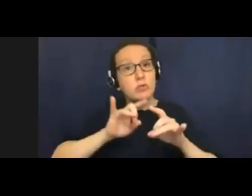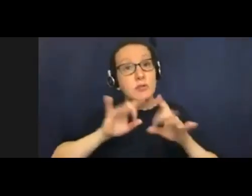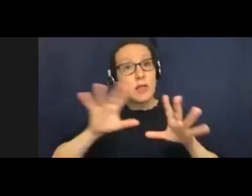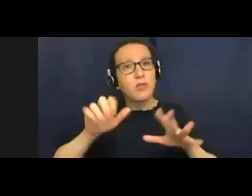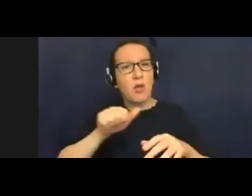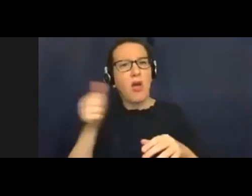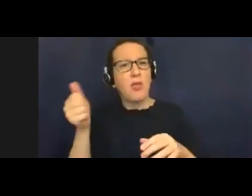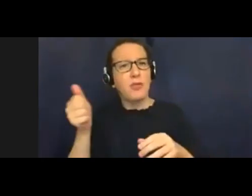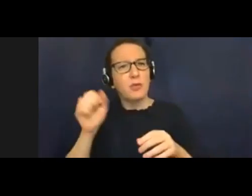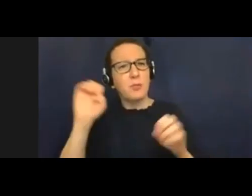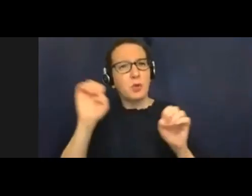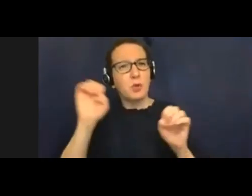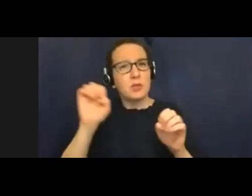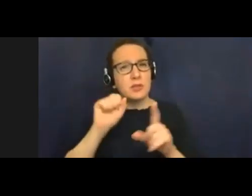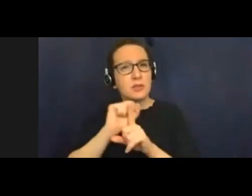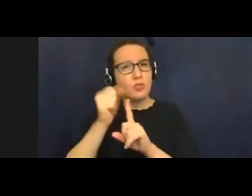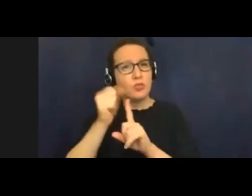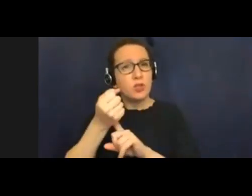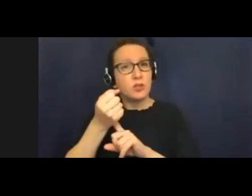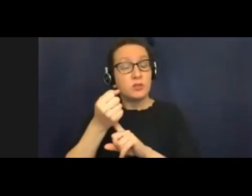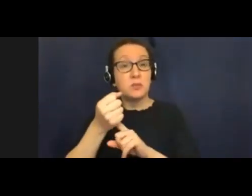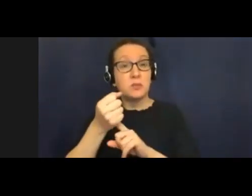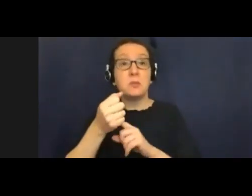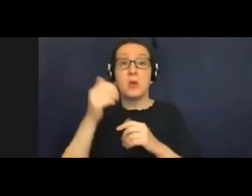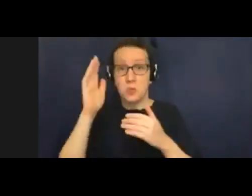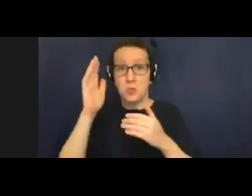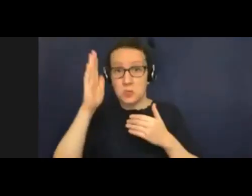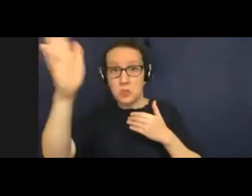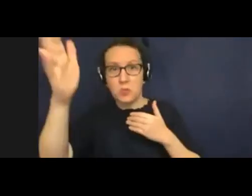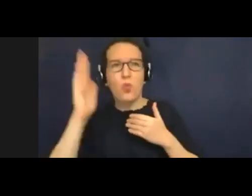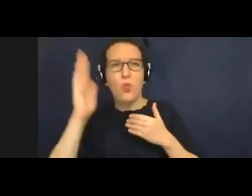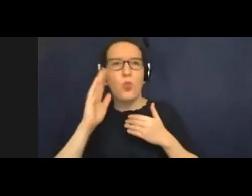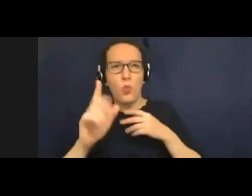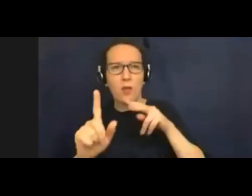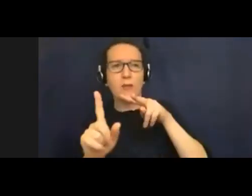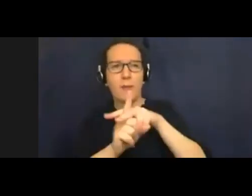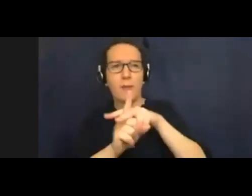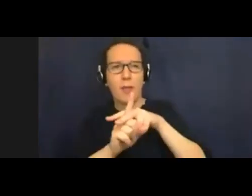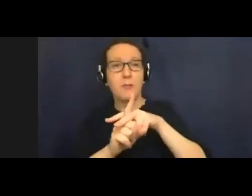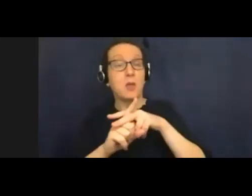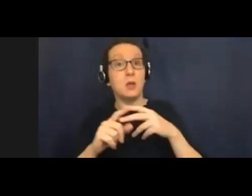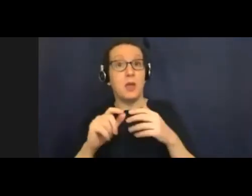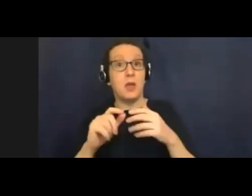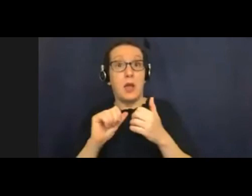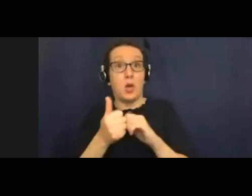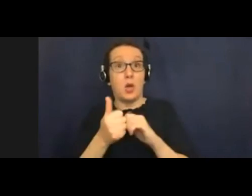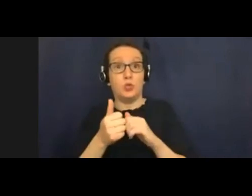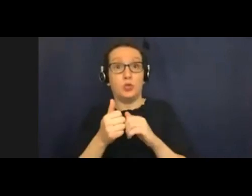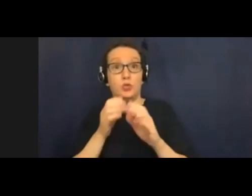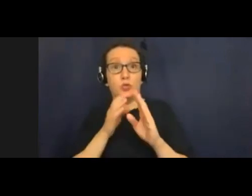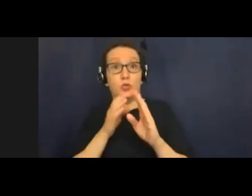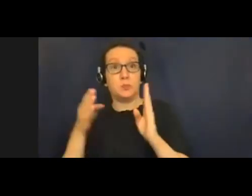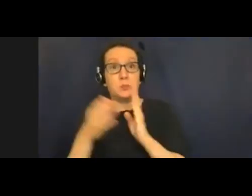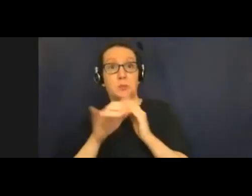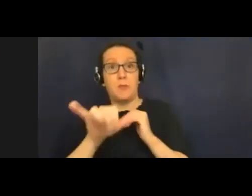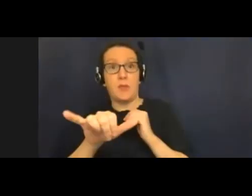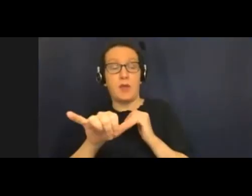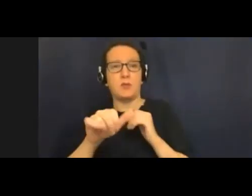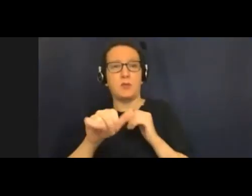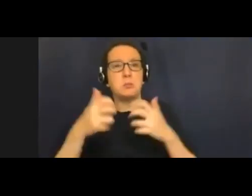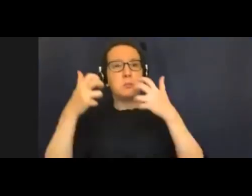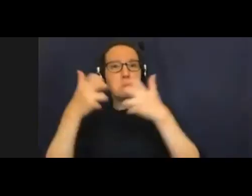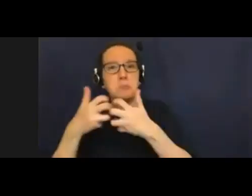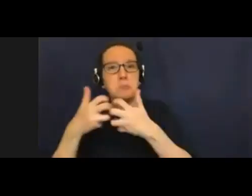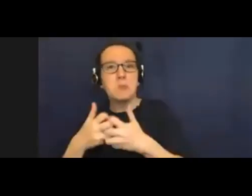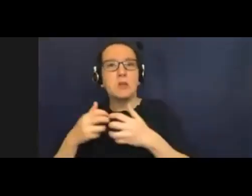into detail, and I will not go into detail on this issue of emergency situations. It's the expression which